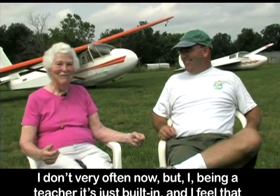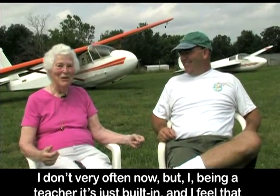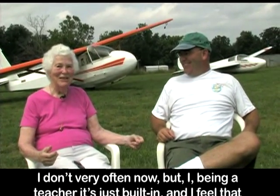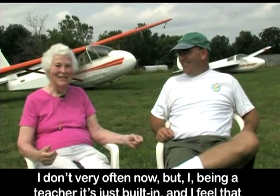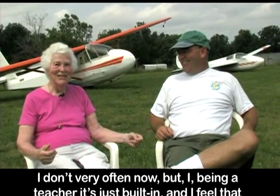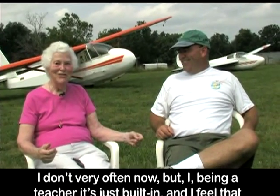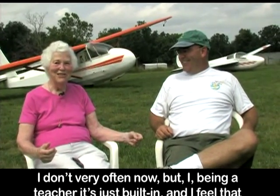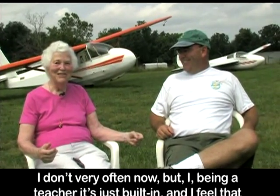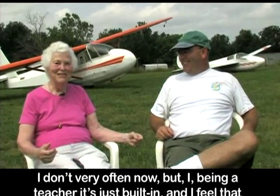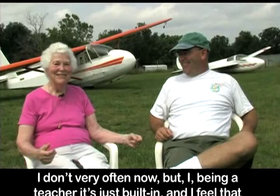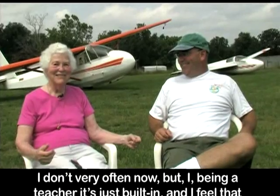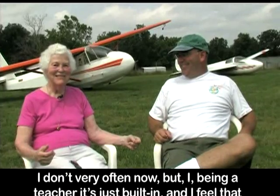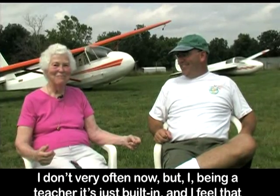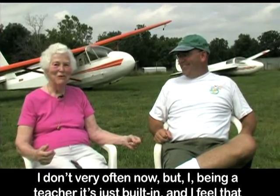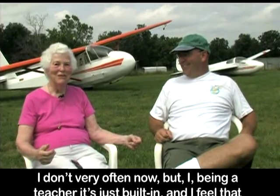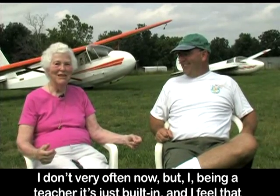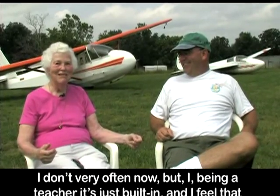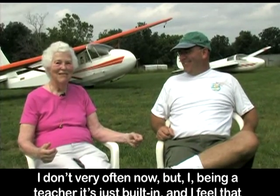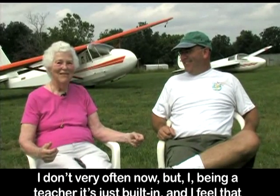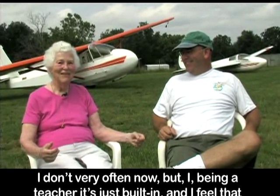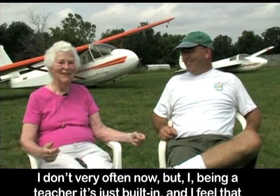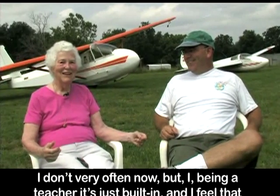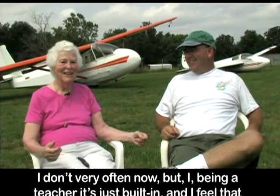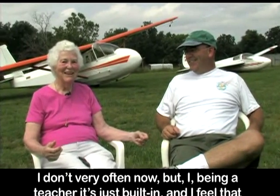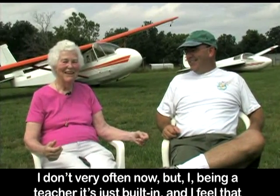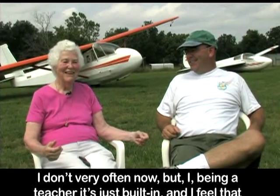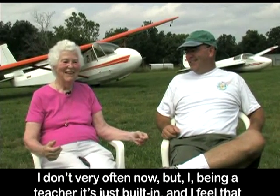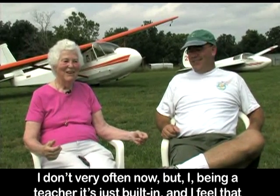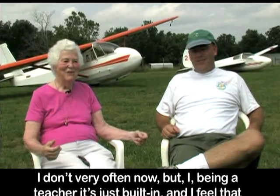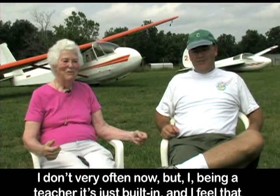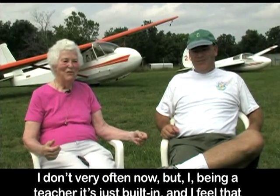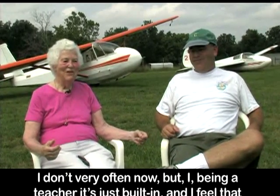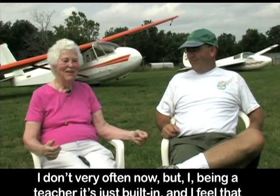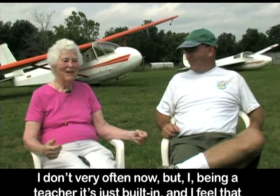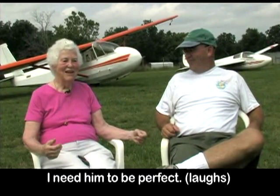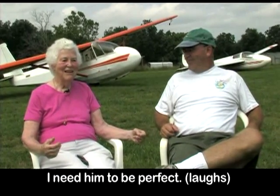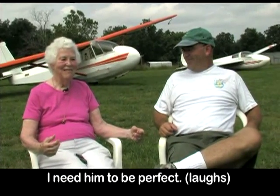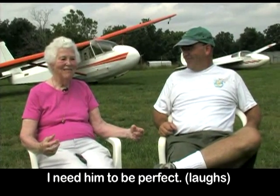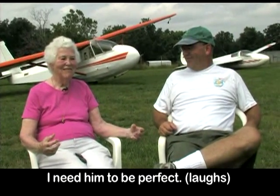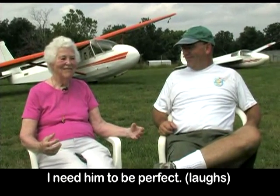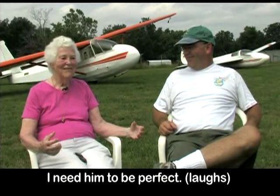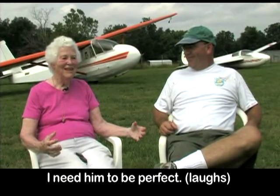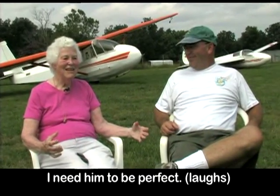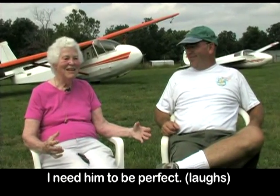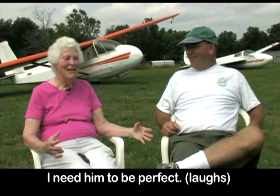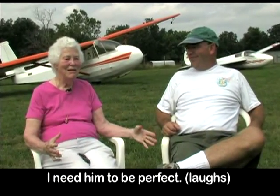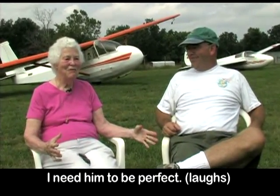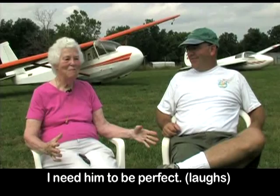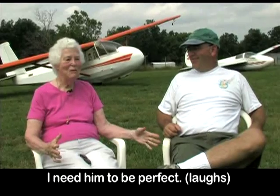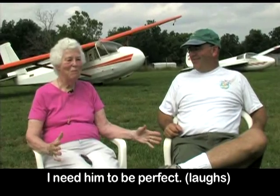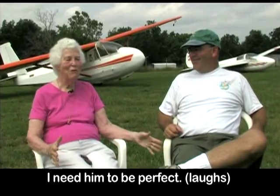being a teacher is just built in, and I feel that I need him to be